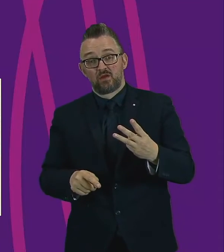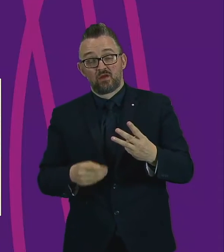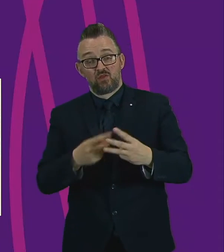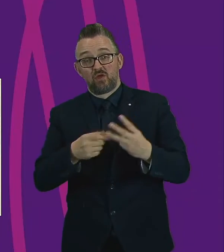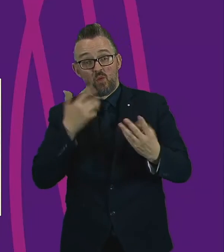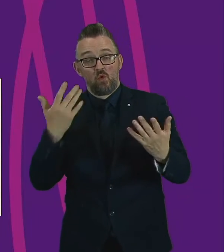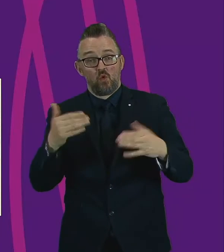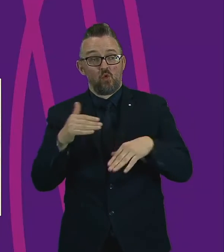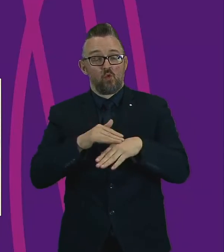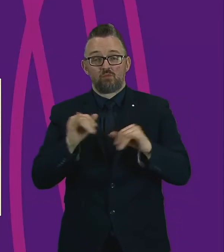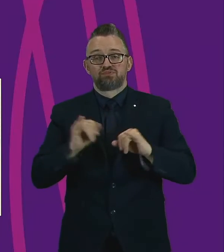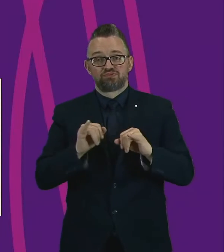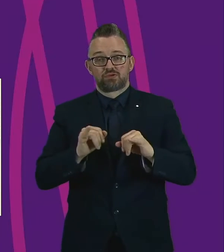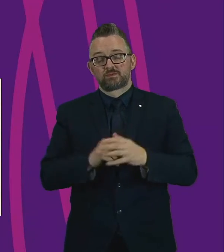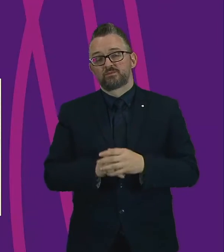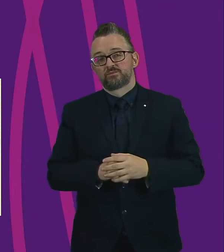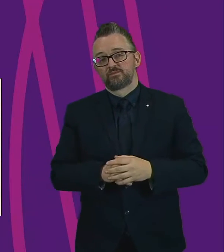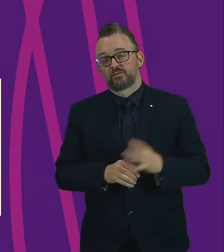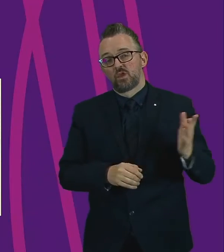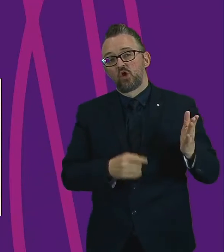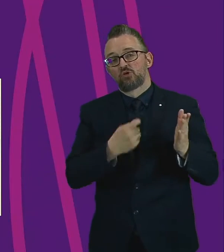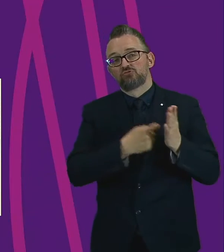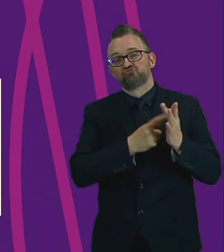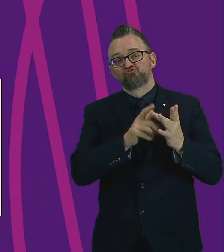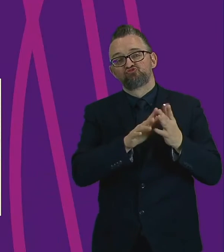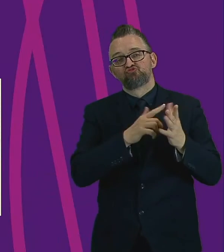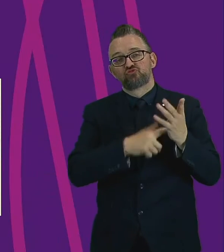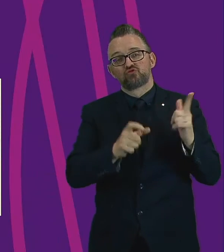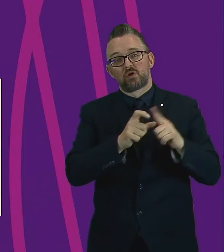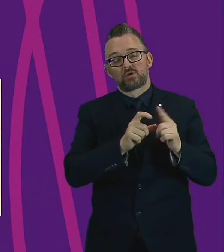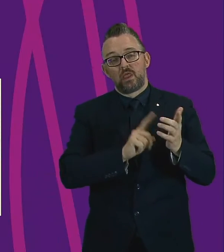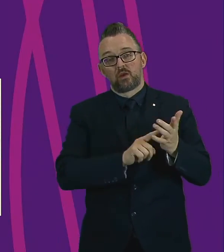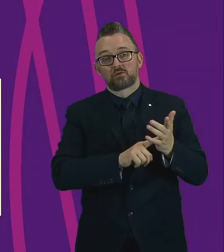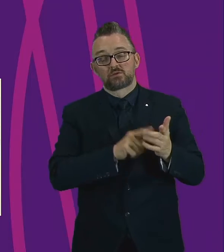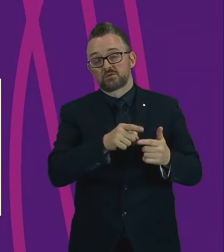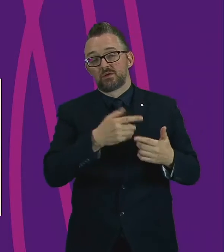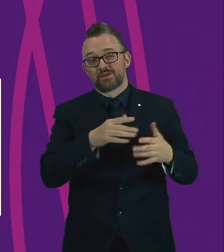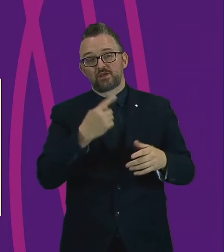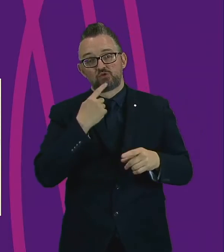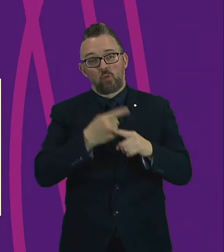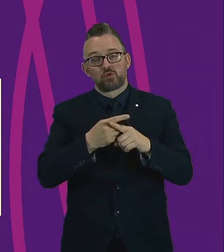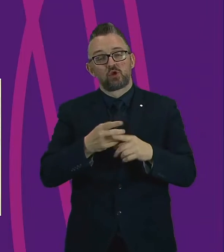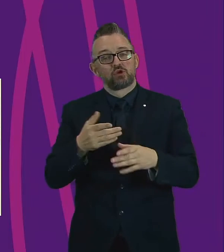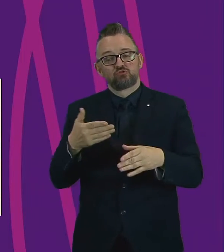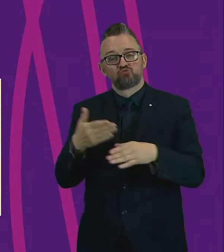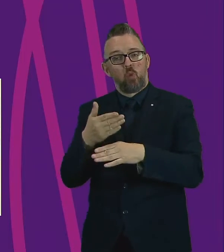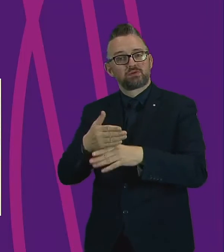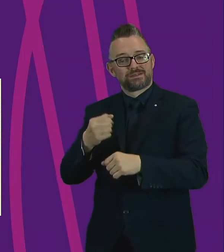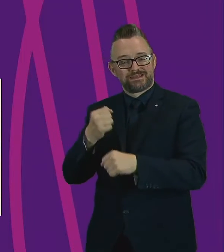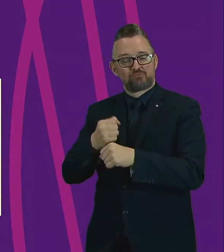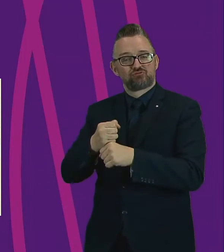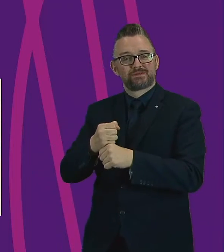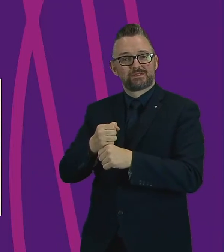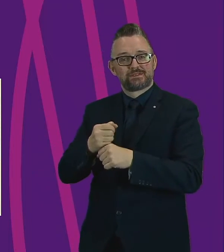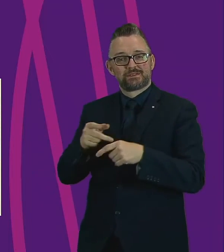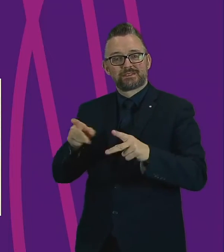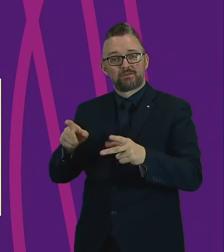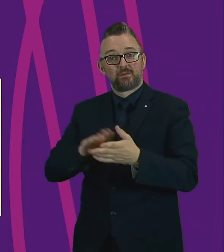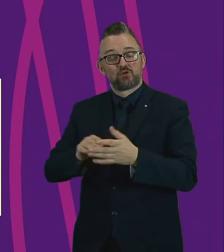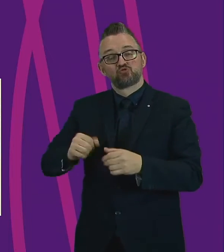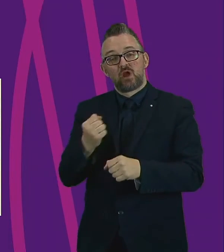badly affected. Richard Leonard, in his presentation, asked for a jobs guarantee scheme, a Scottish